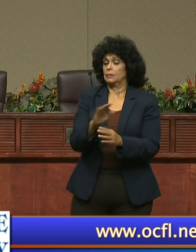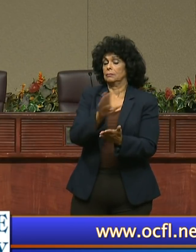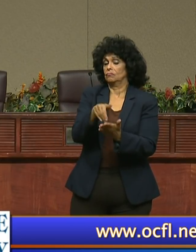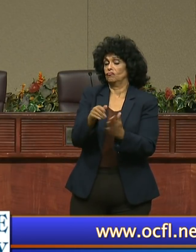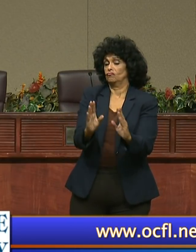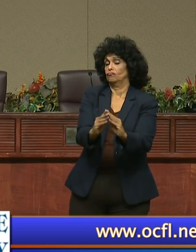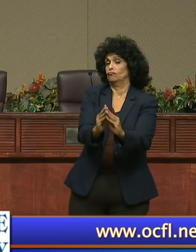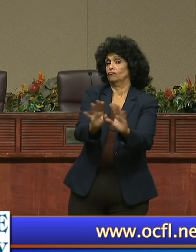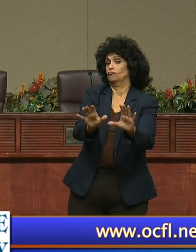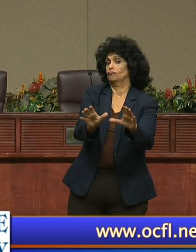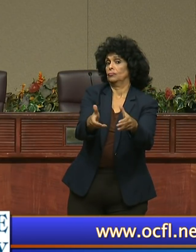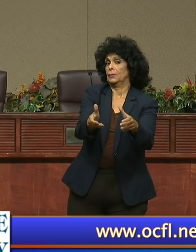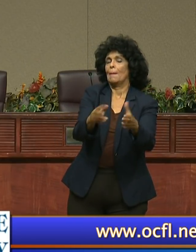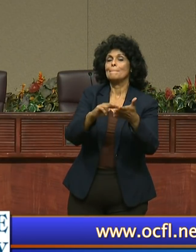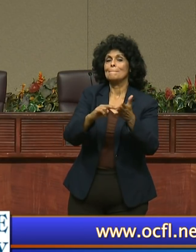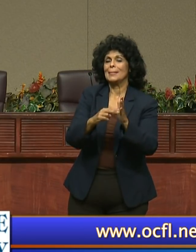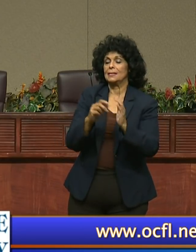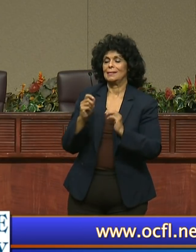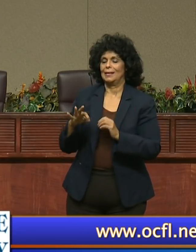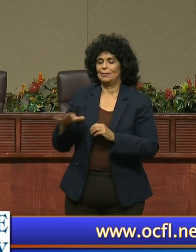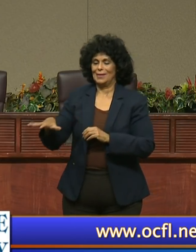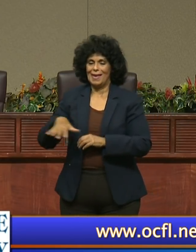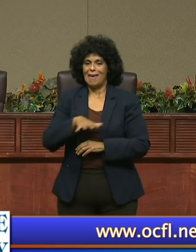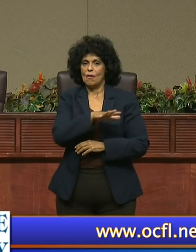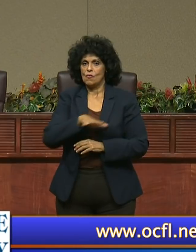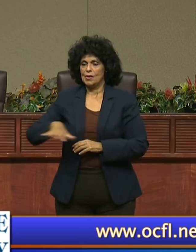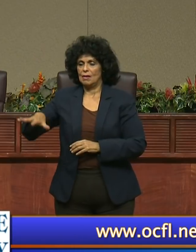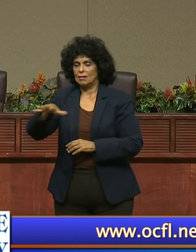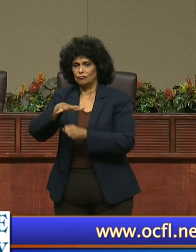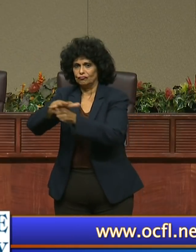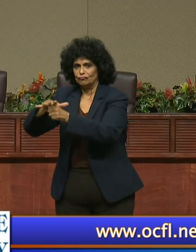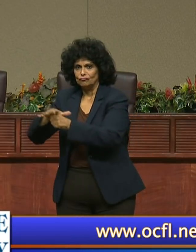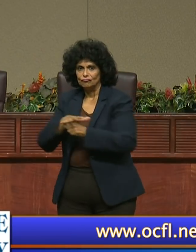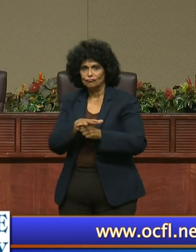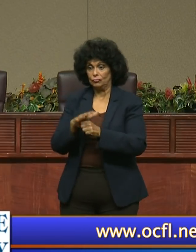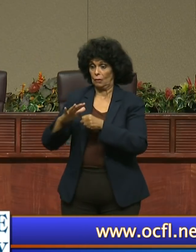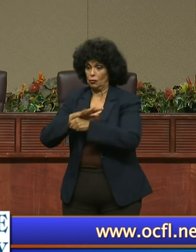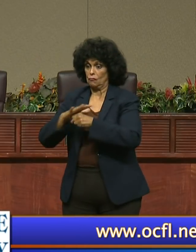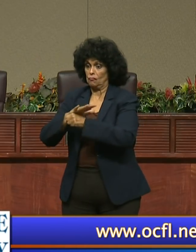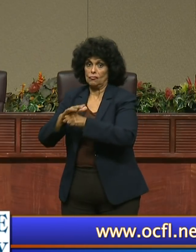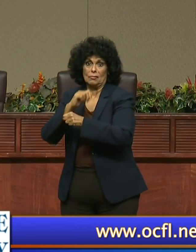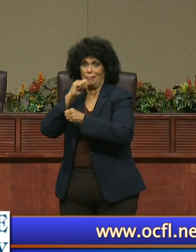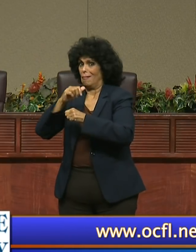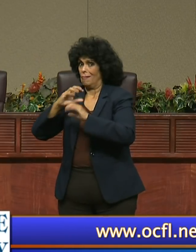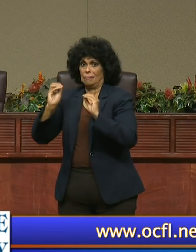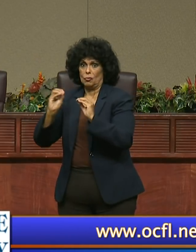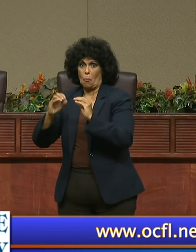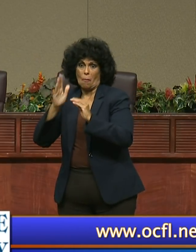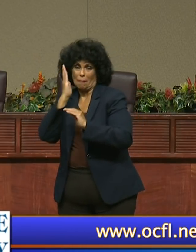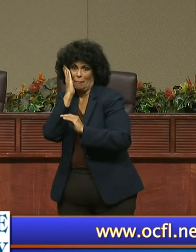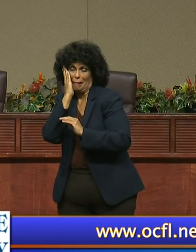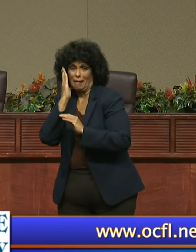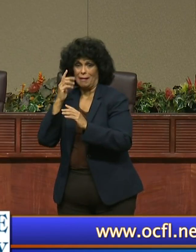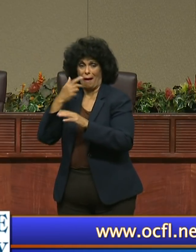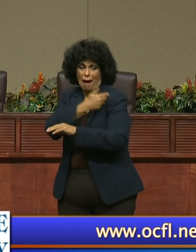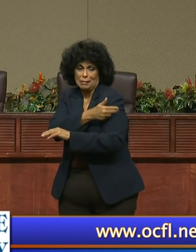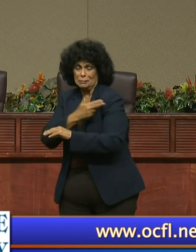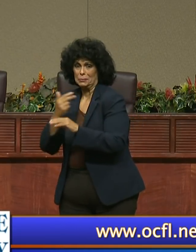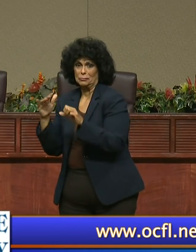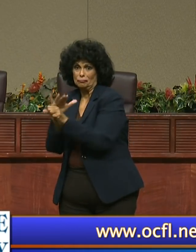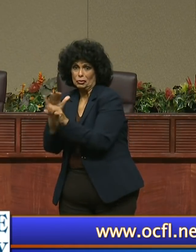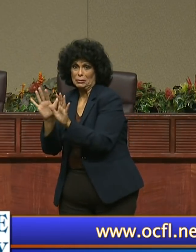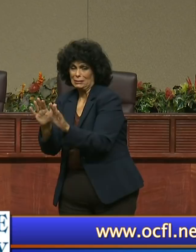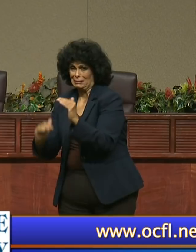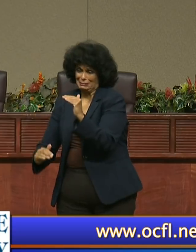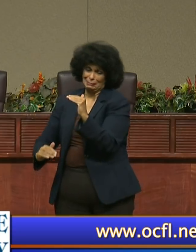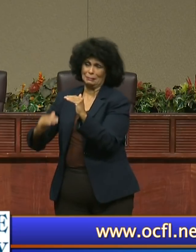here within the region our hospital bed capacity. If we are